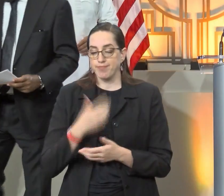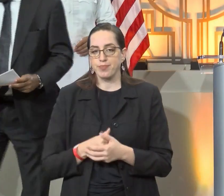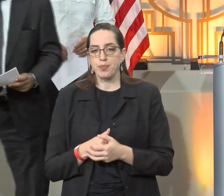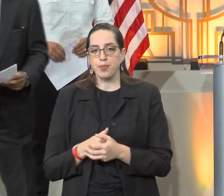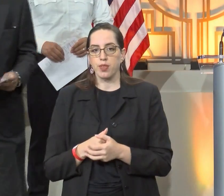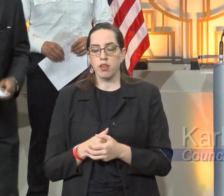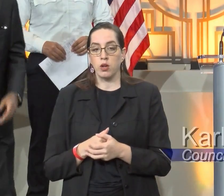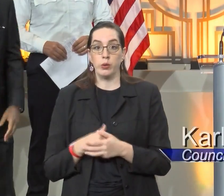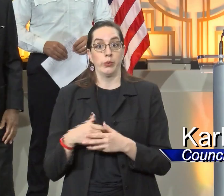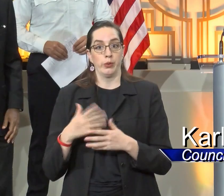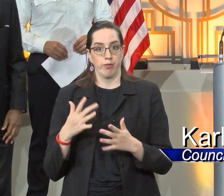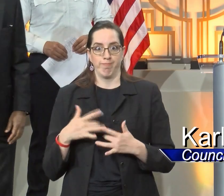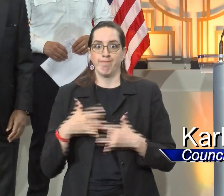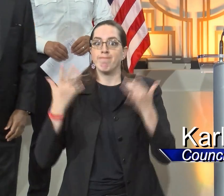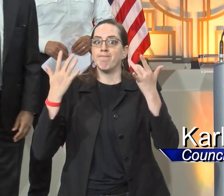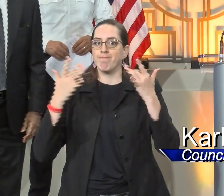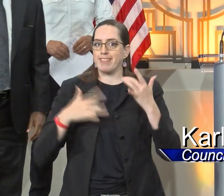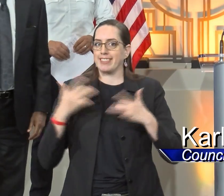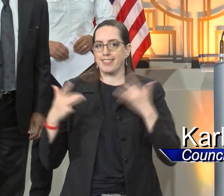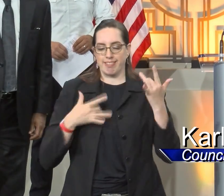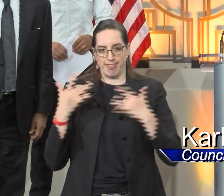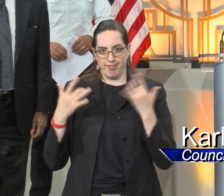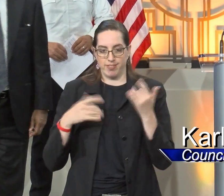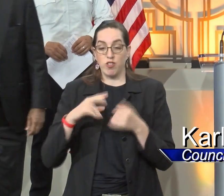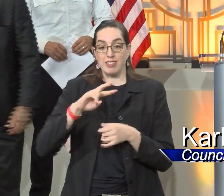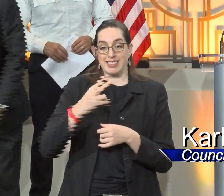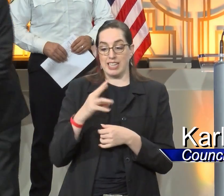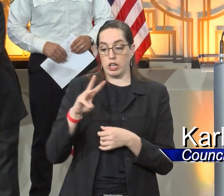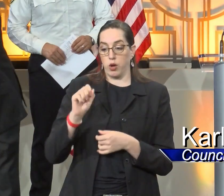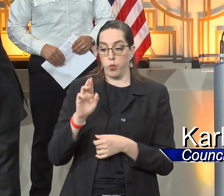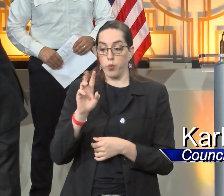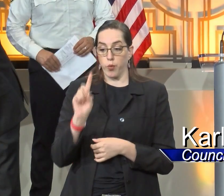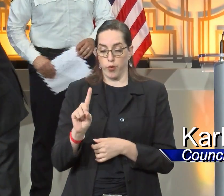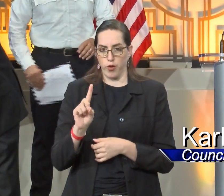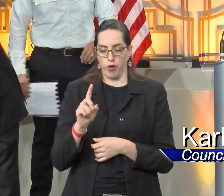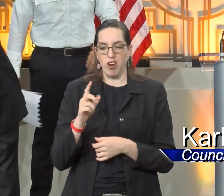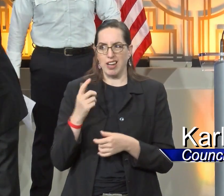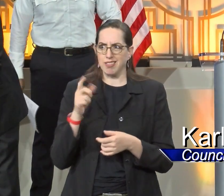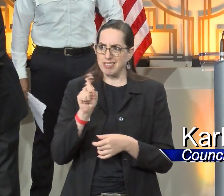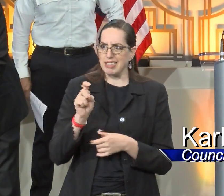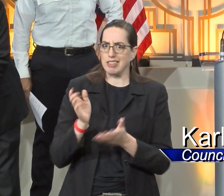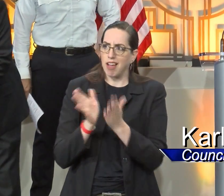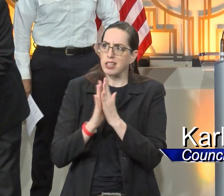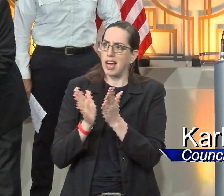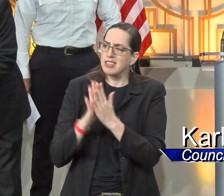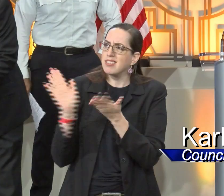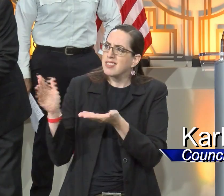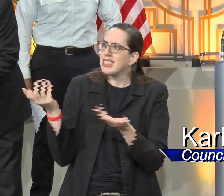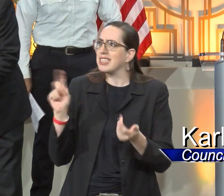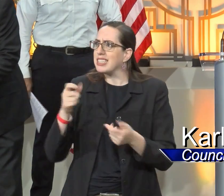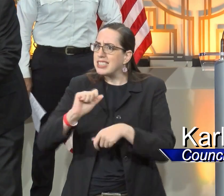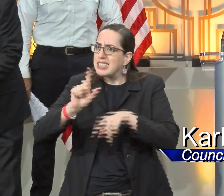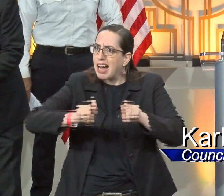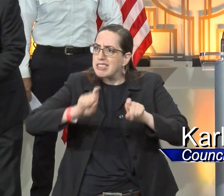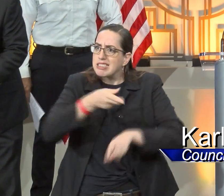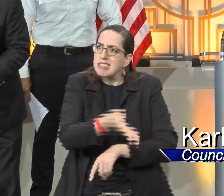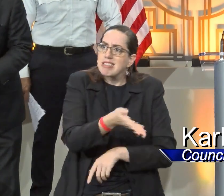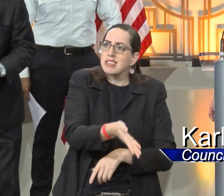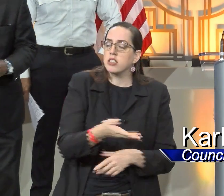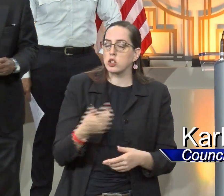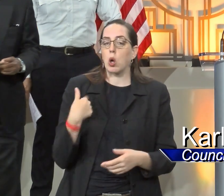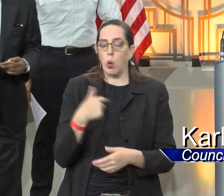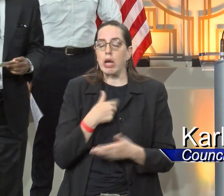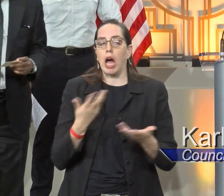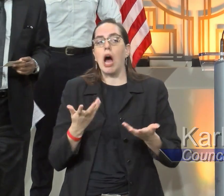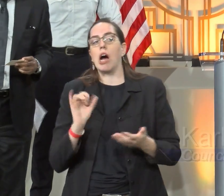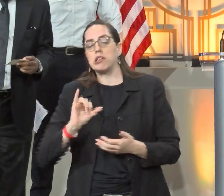Yeah, this is very exciting news for the second ward. There have been requests for some time now requesting a testing